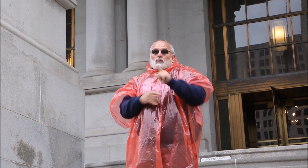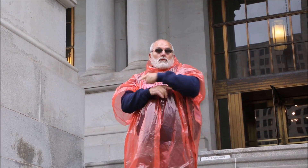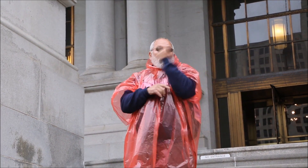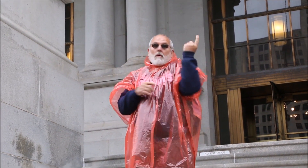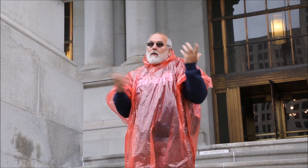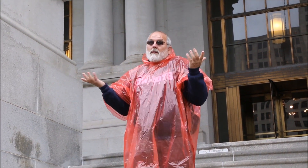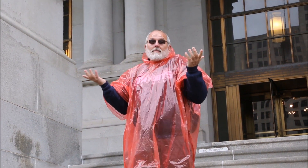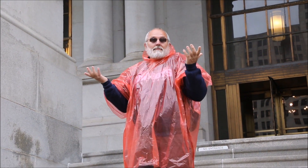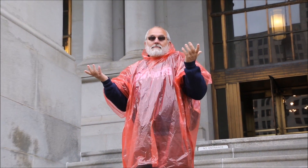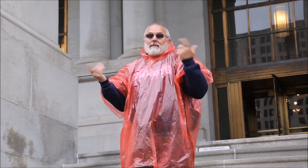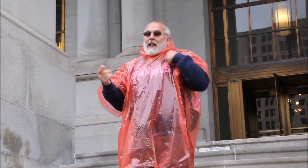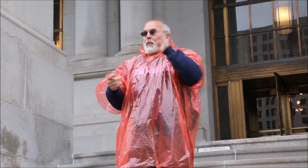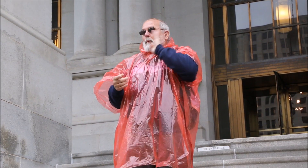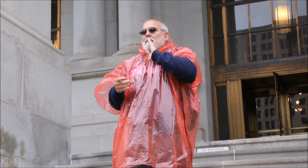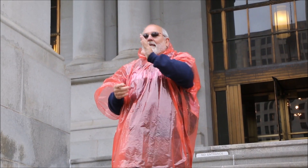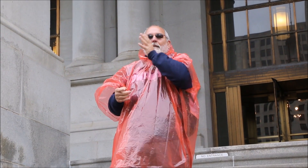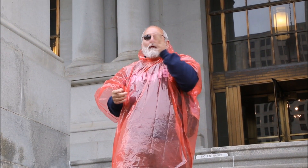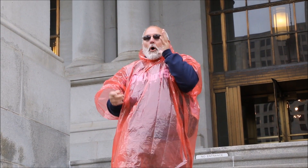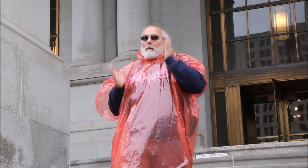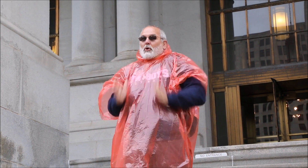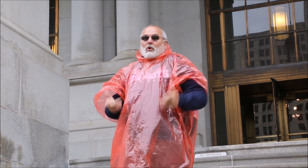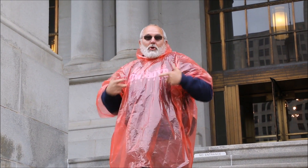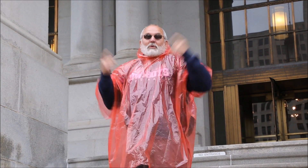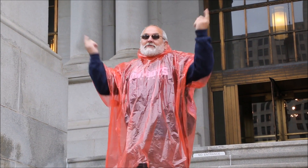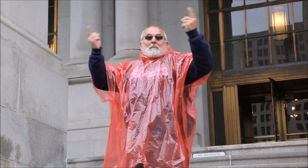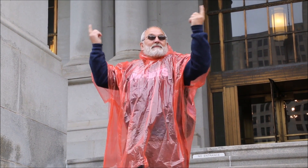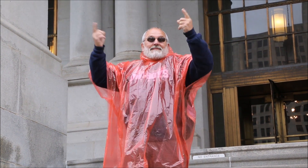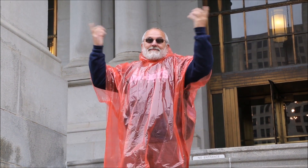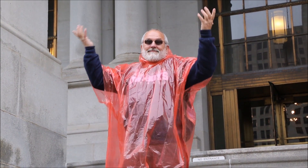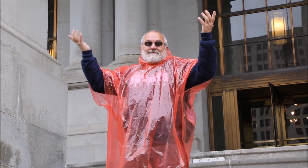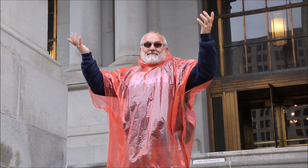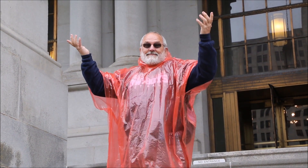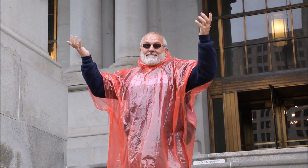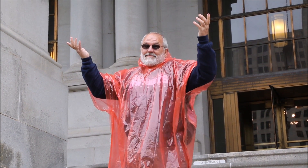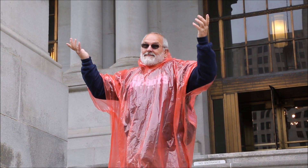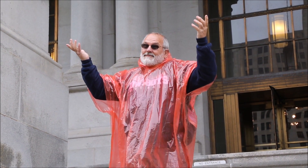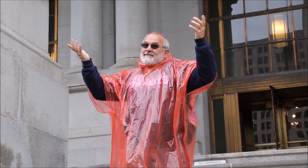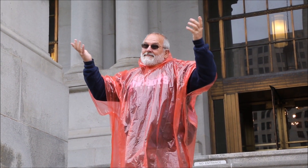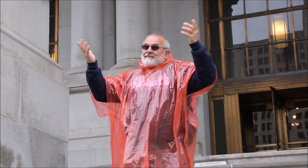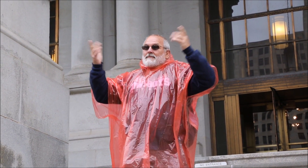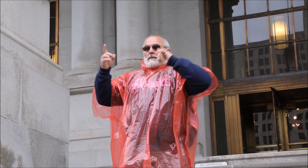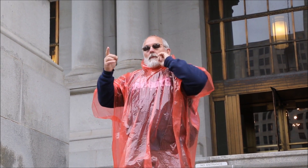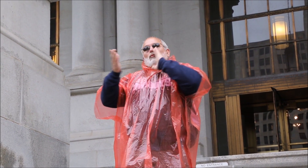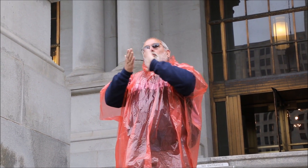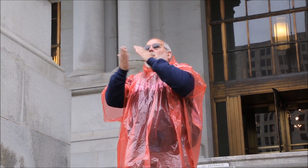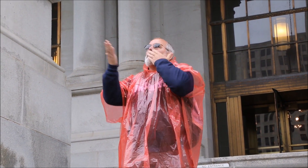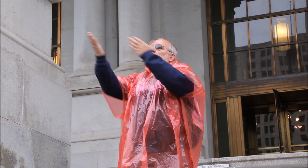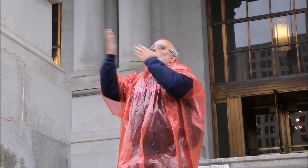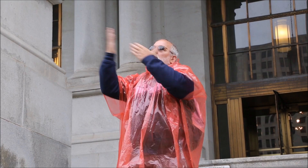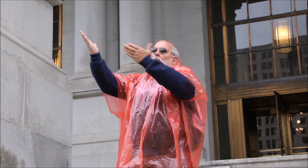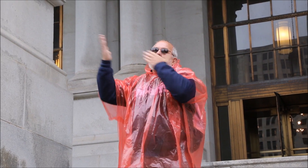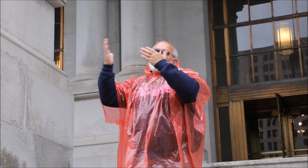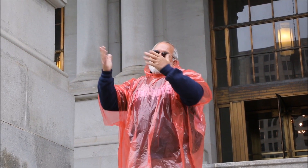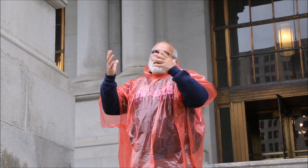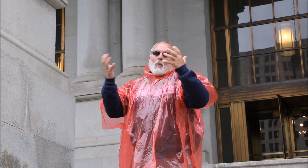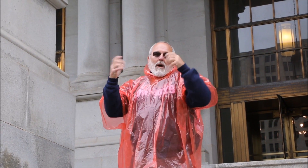you're satisfied, once it passes, yeah. We have to do this for the children, not for us, for them. And